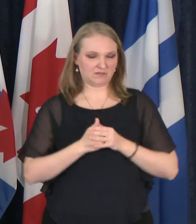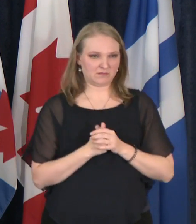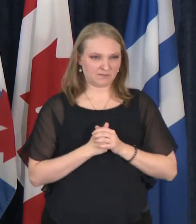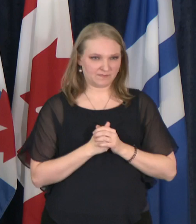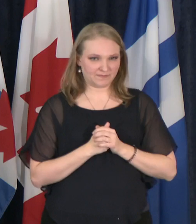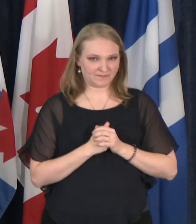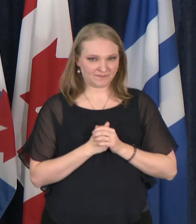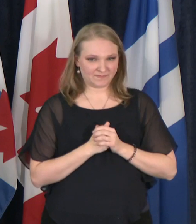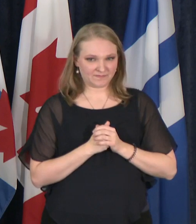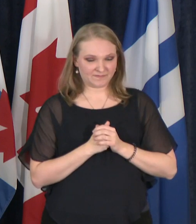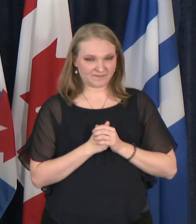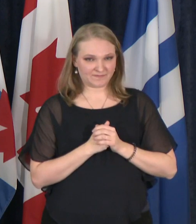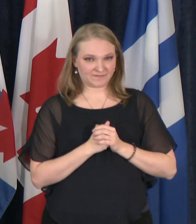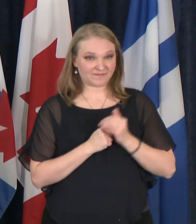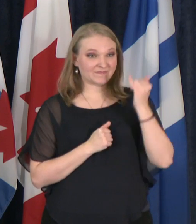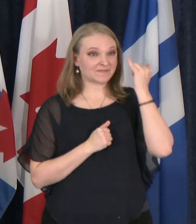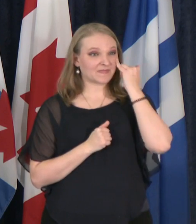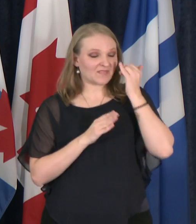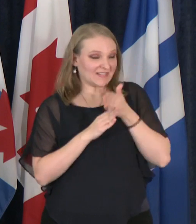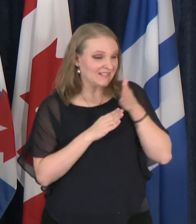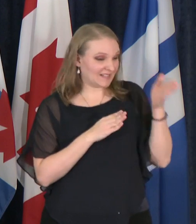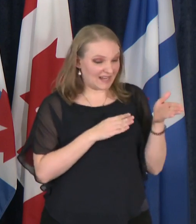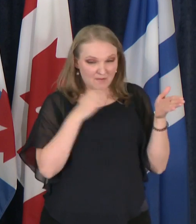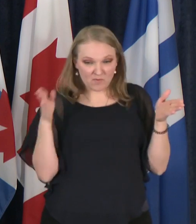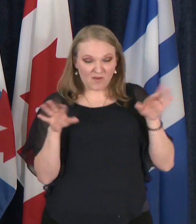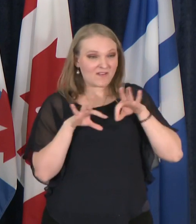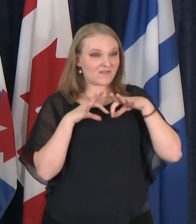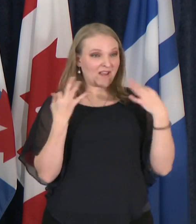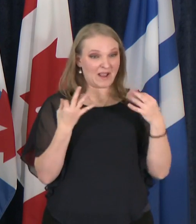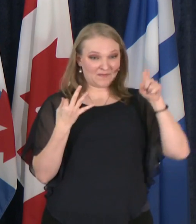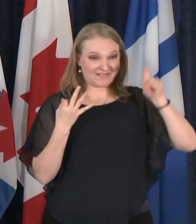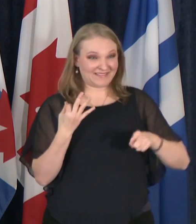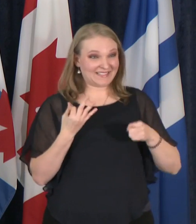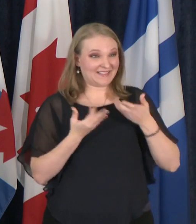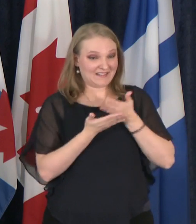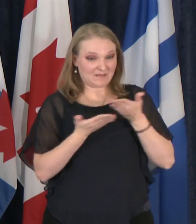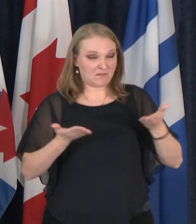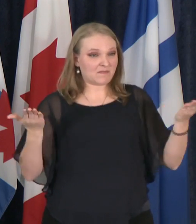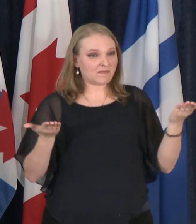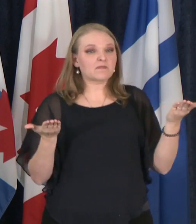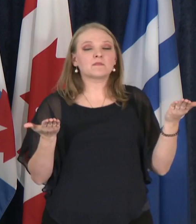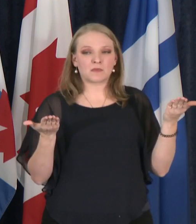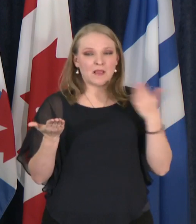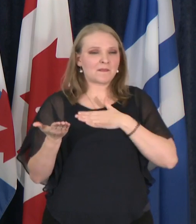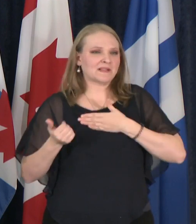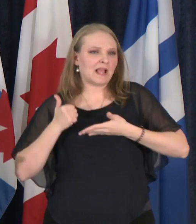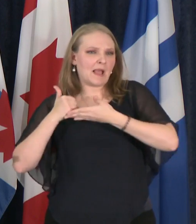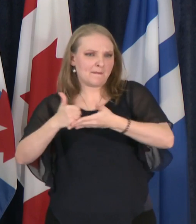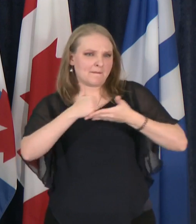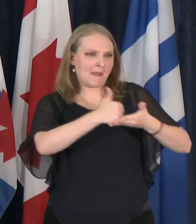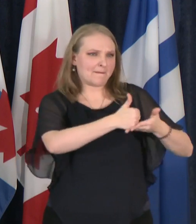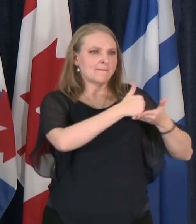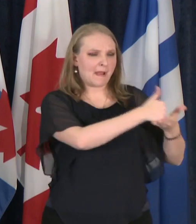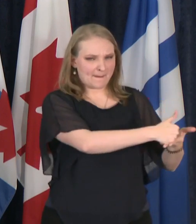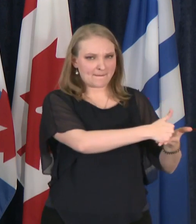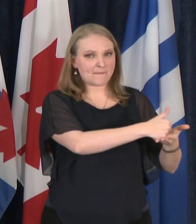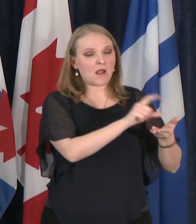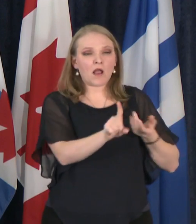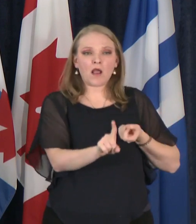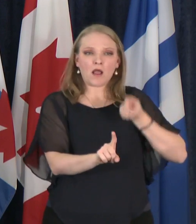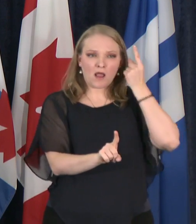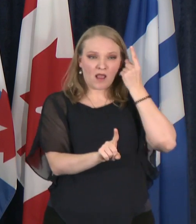If neighbors or family members need supplies, then please help them, but